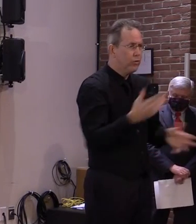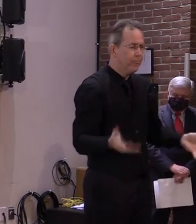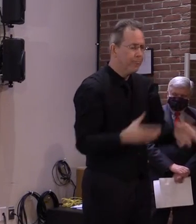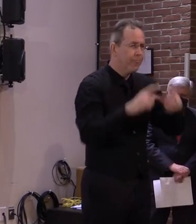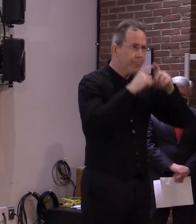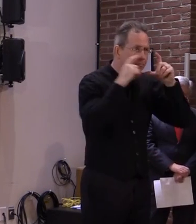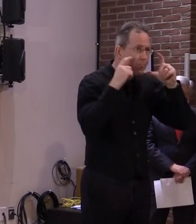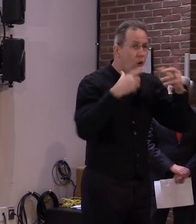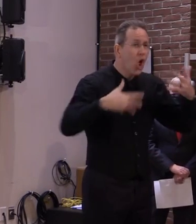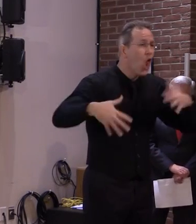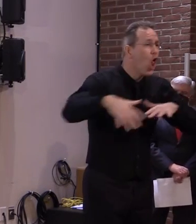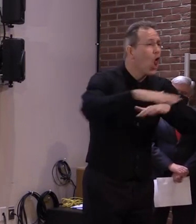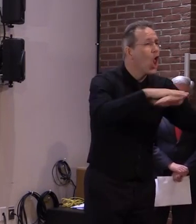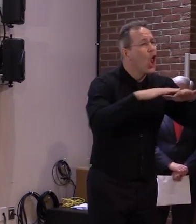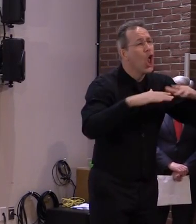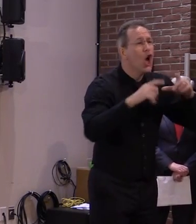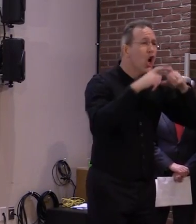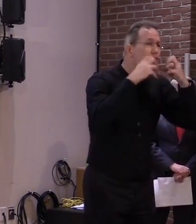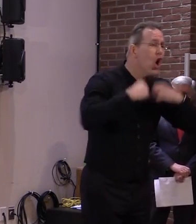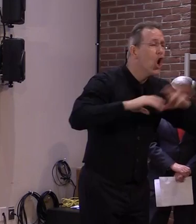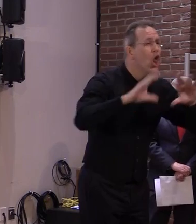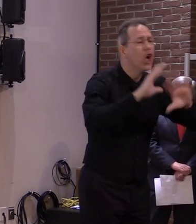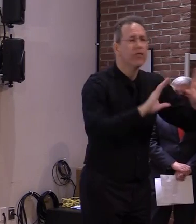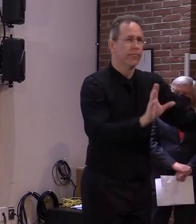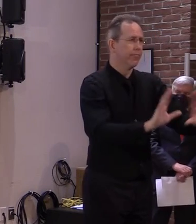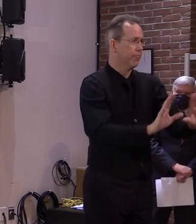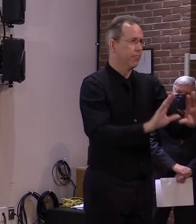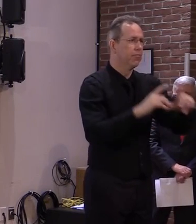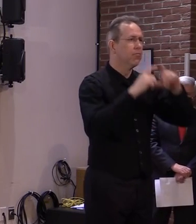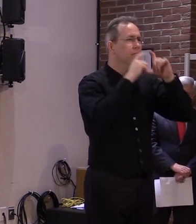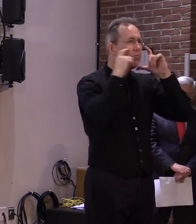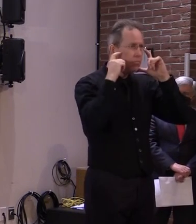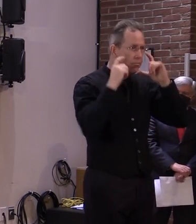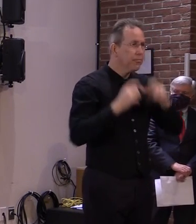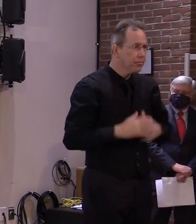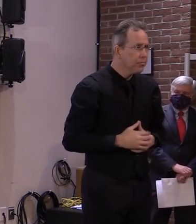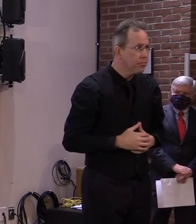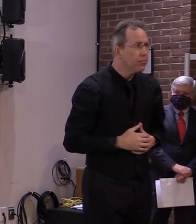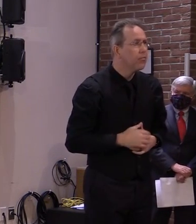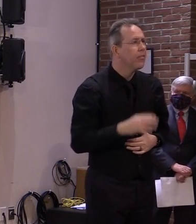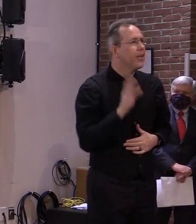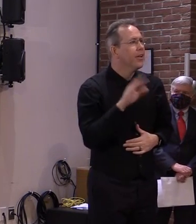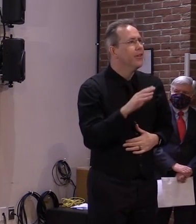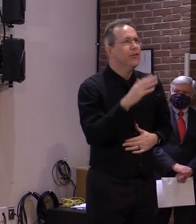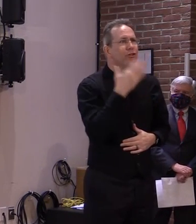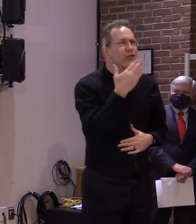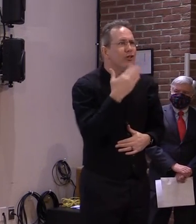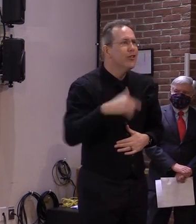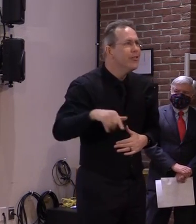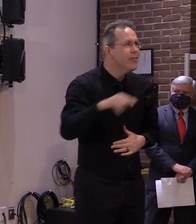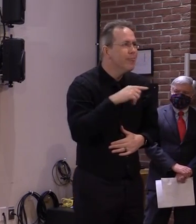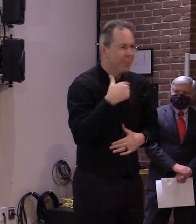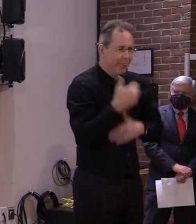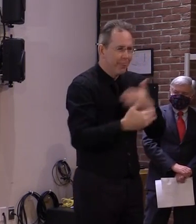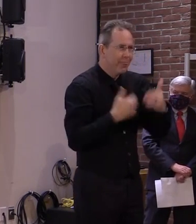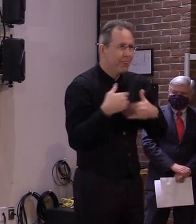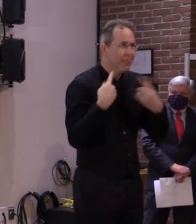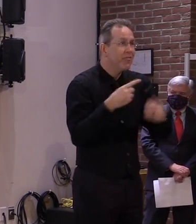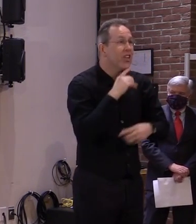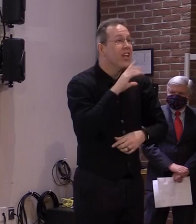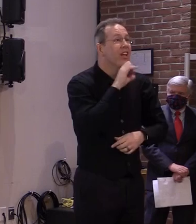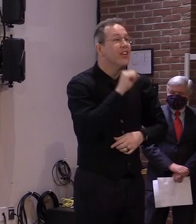we're making great progress through our 70-plus population and should be able to open up to 65 and over sometime next